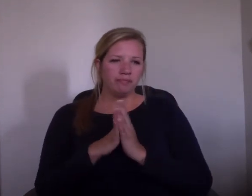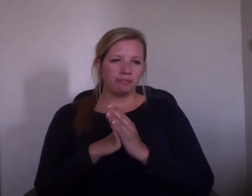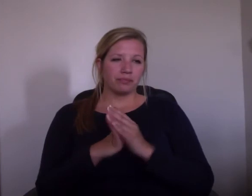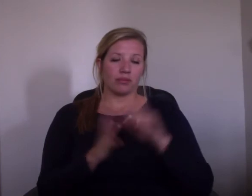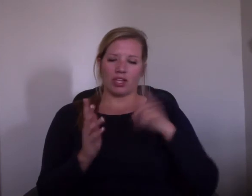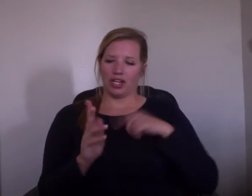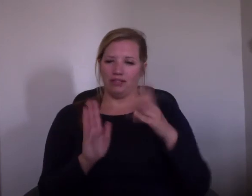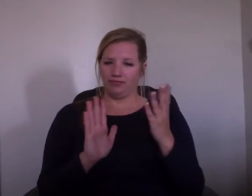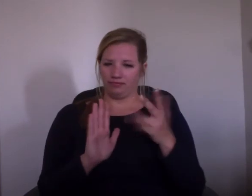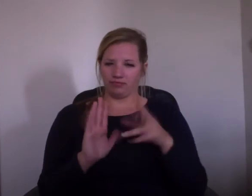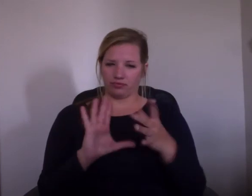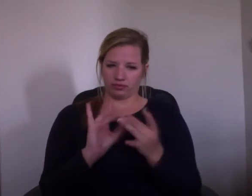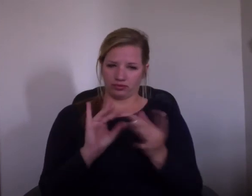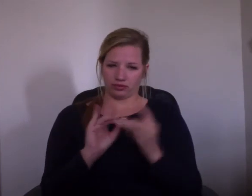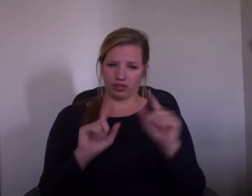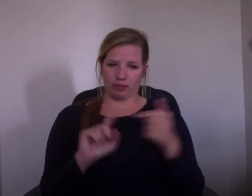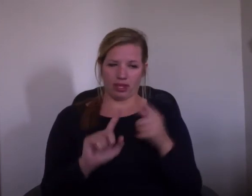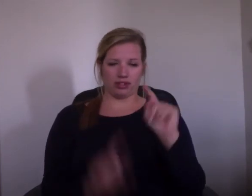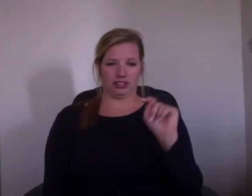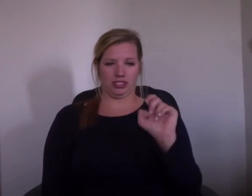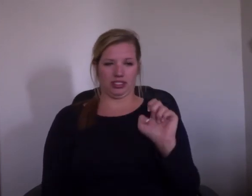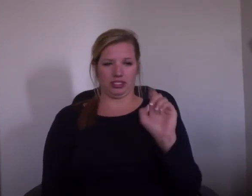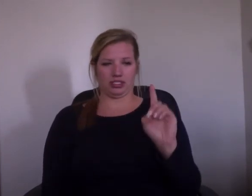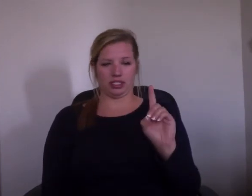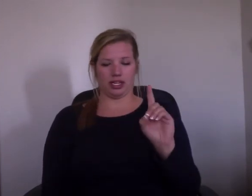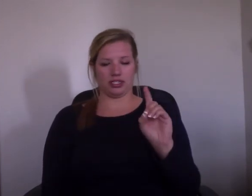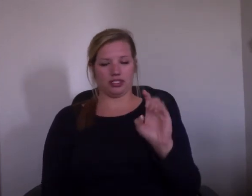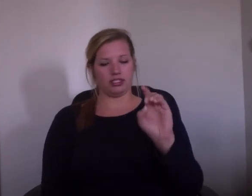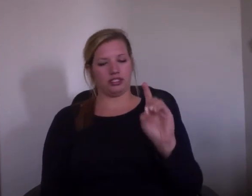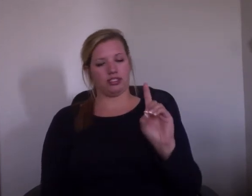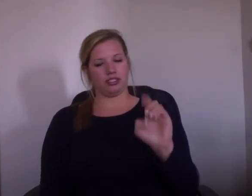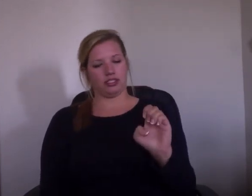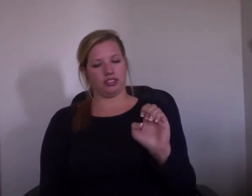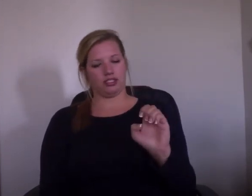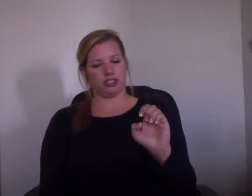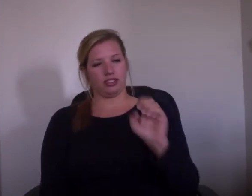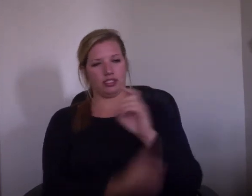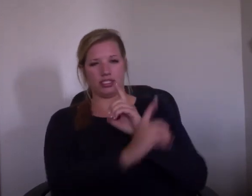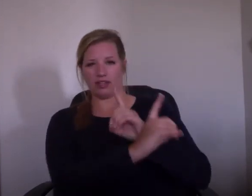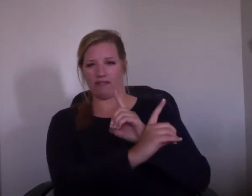before, the very important offensive. In one single day,